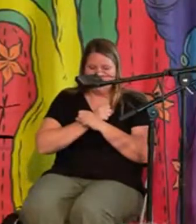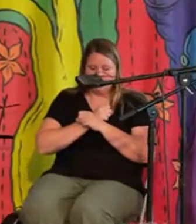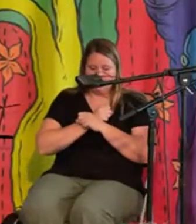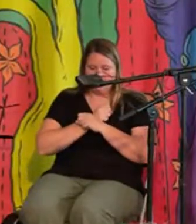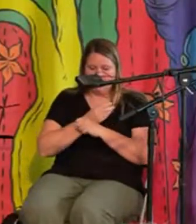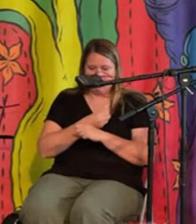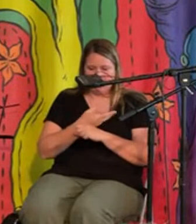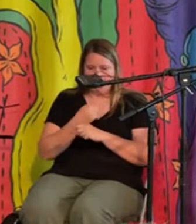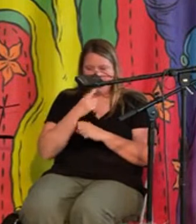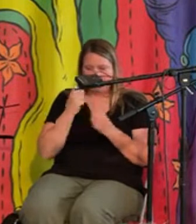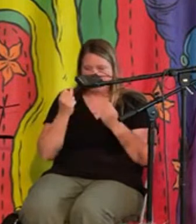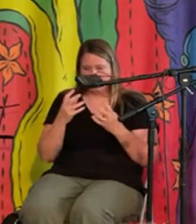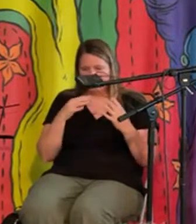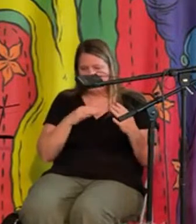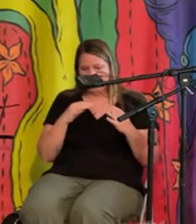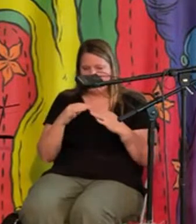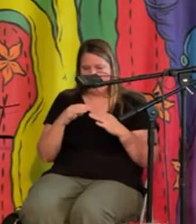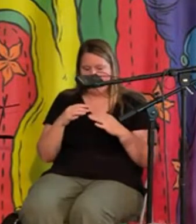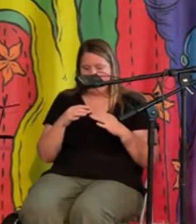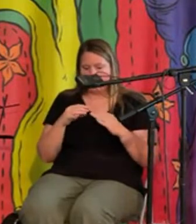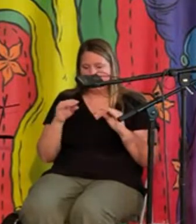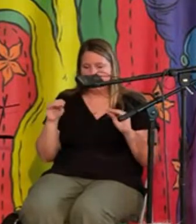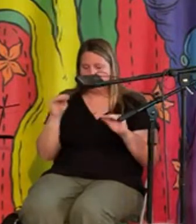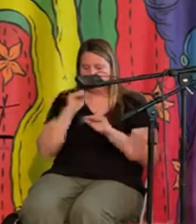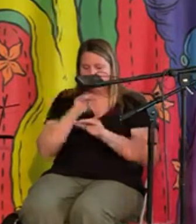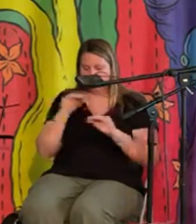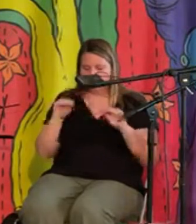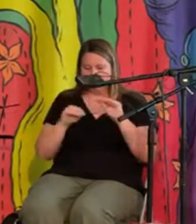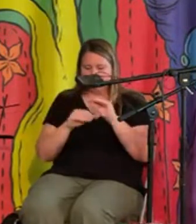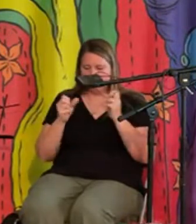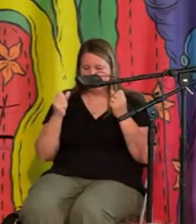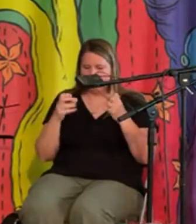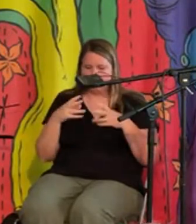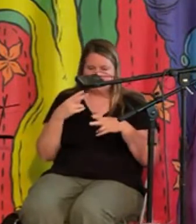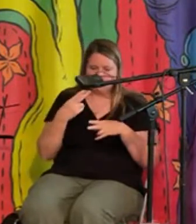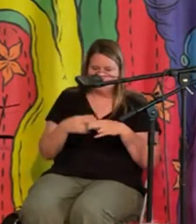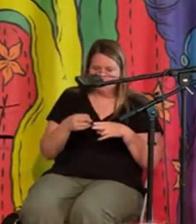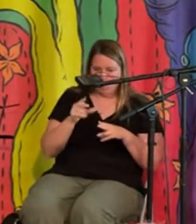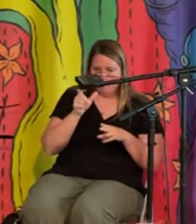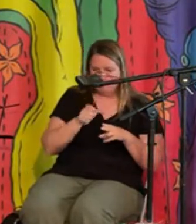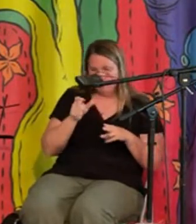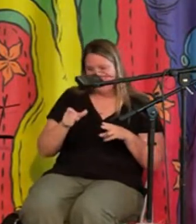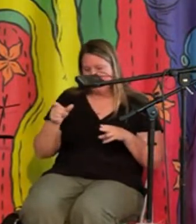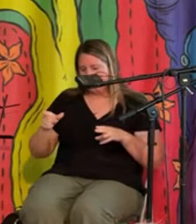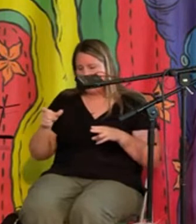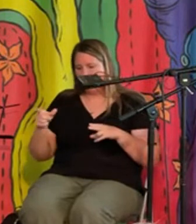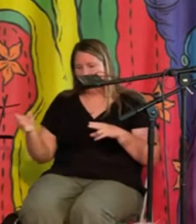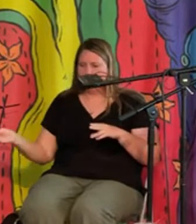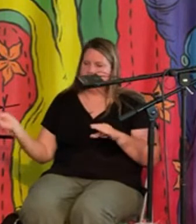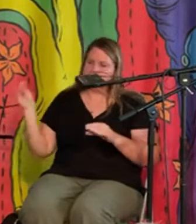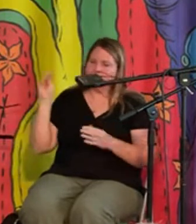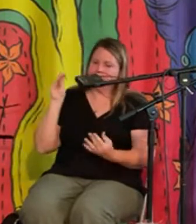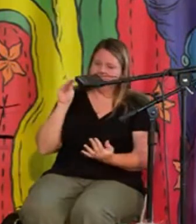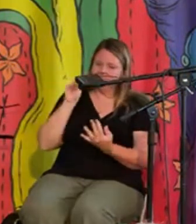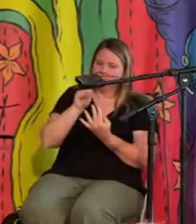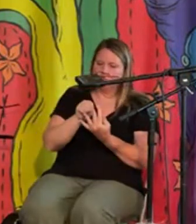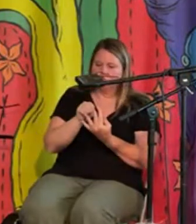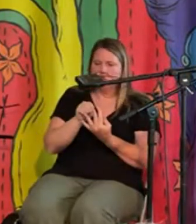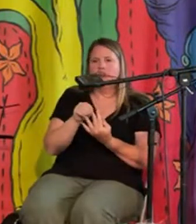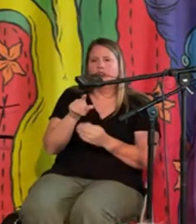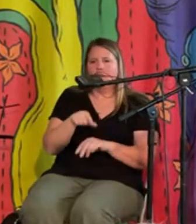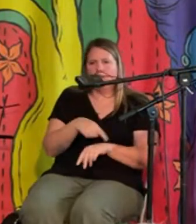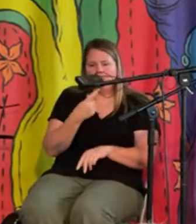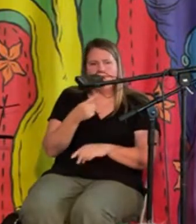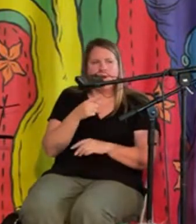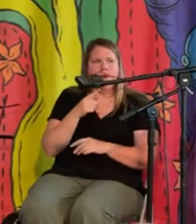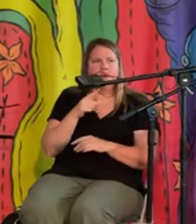row, you gotta mix those up. You know, if there's too many short poems in a row, you gotta put some long poems in. And that's equally